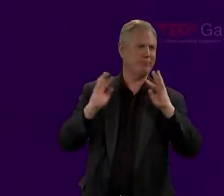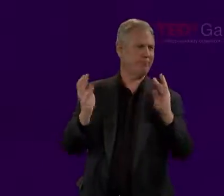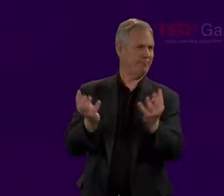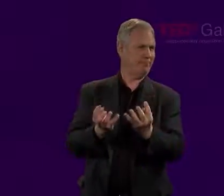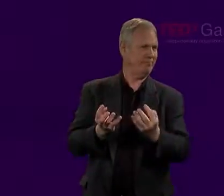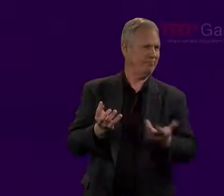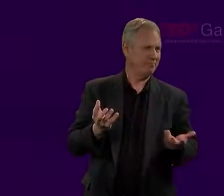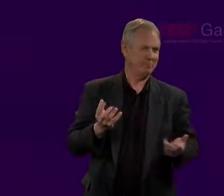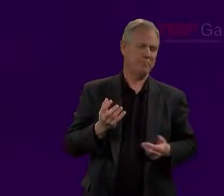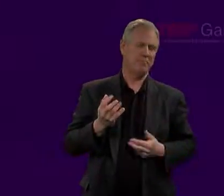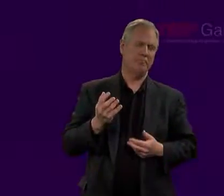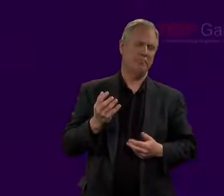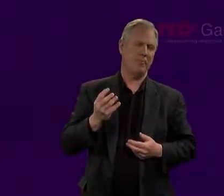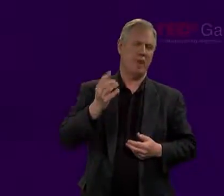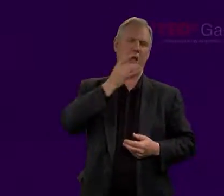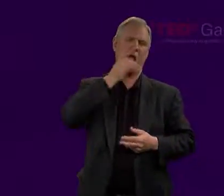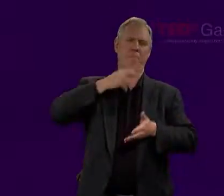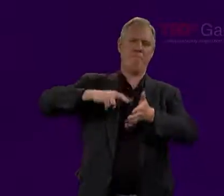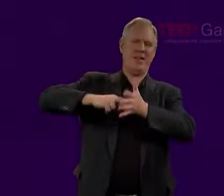At a fire, when people are sitting around it,